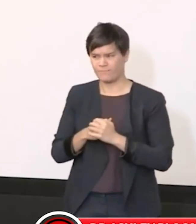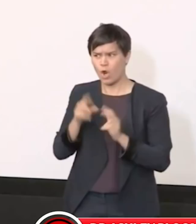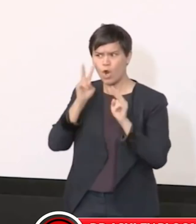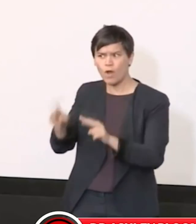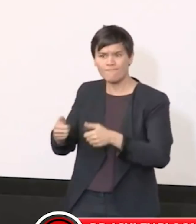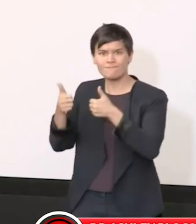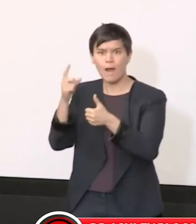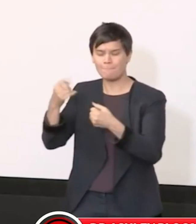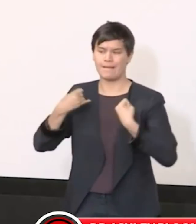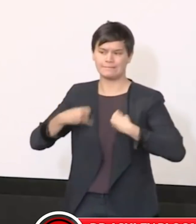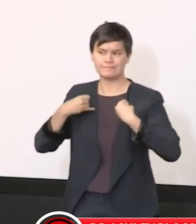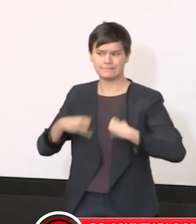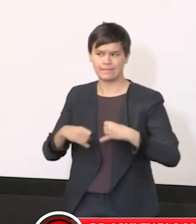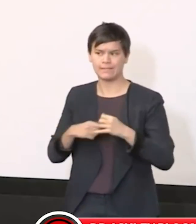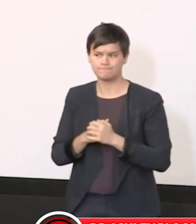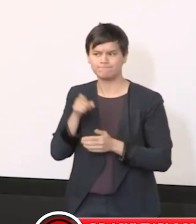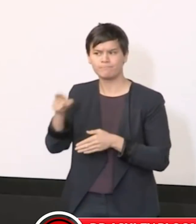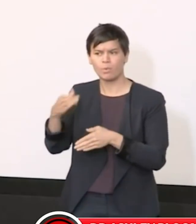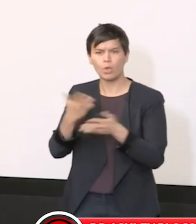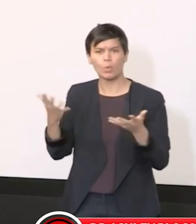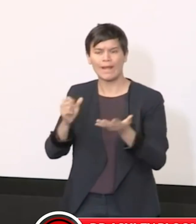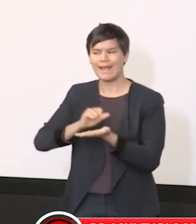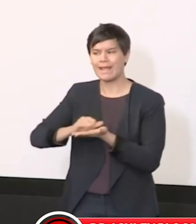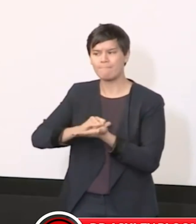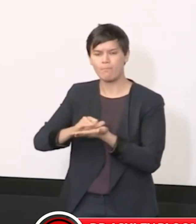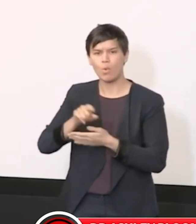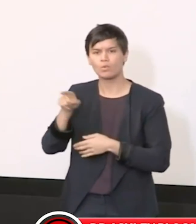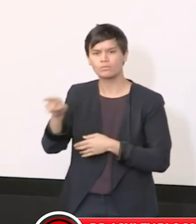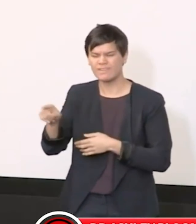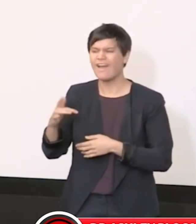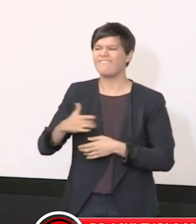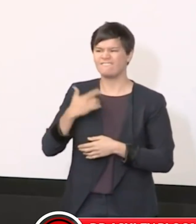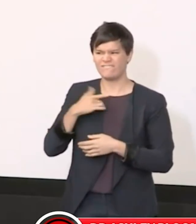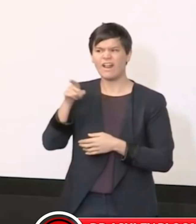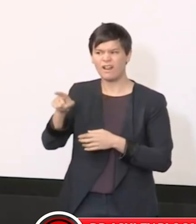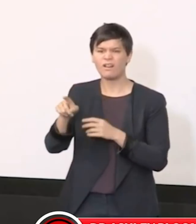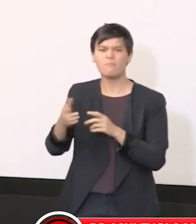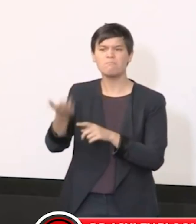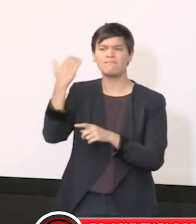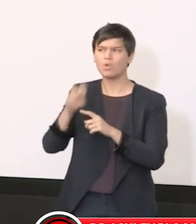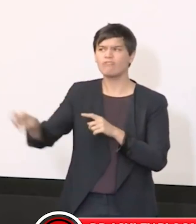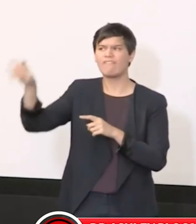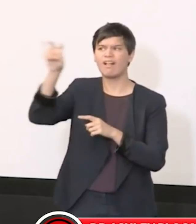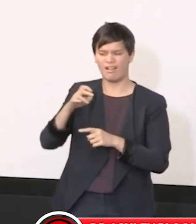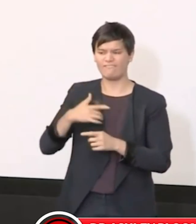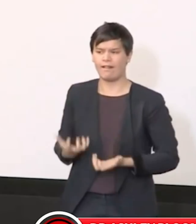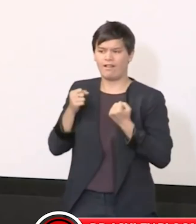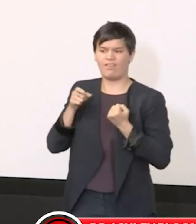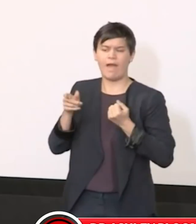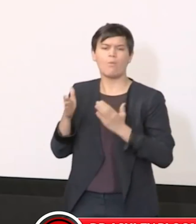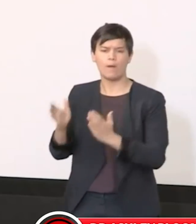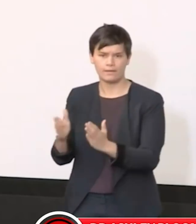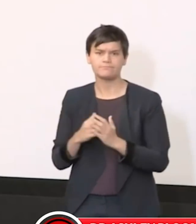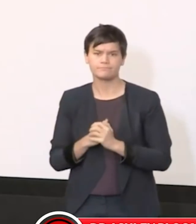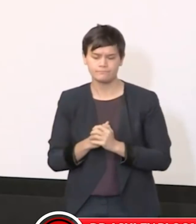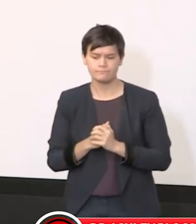to overseas travel some weeks earlier. So we're at the tail end of that wider asymptomatic testing now,